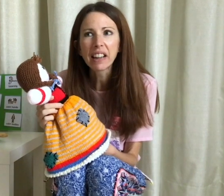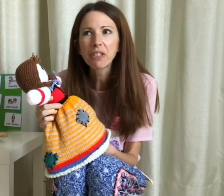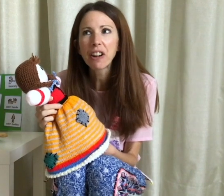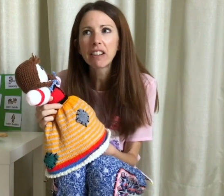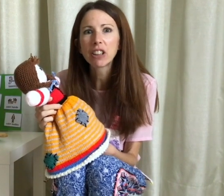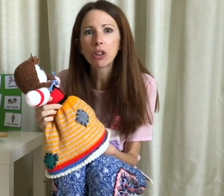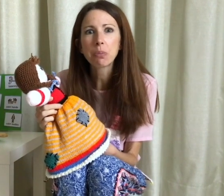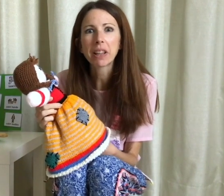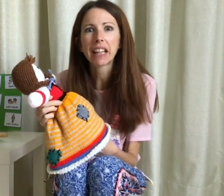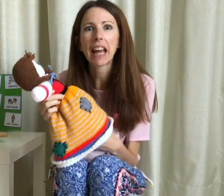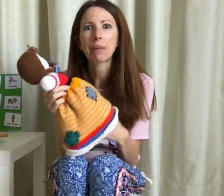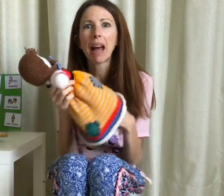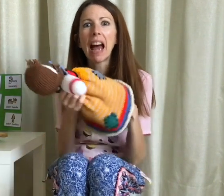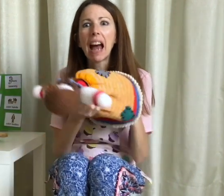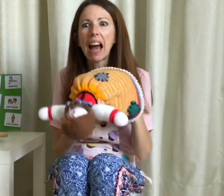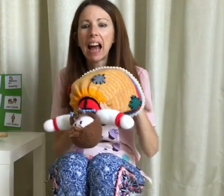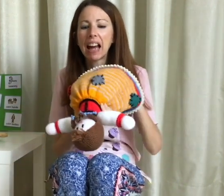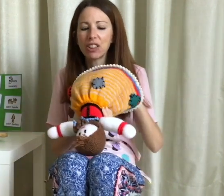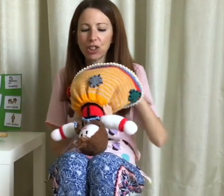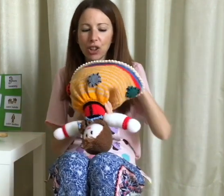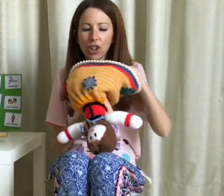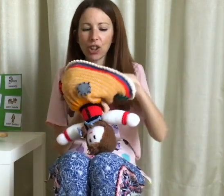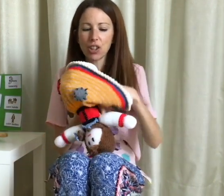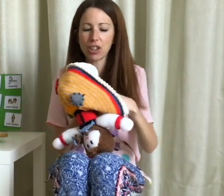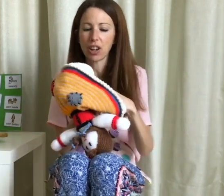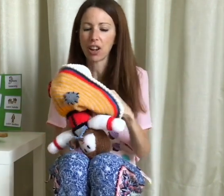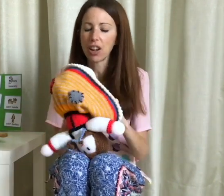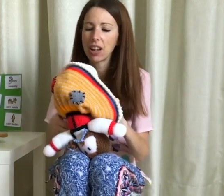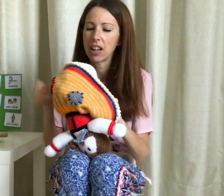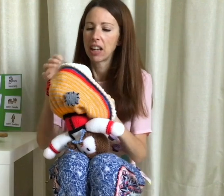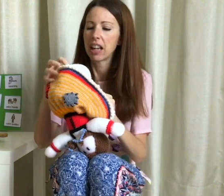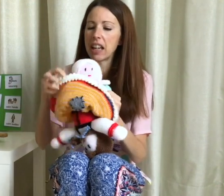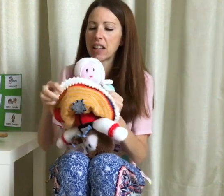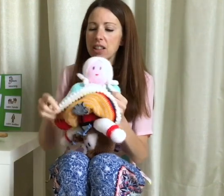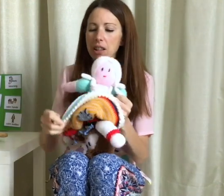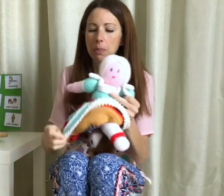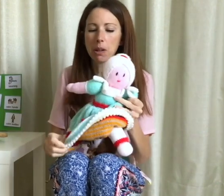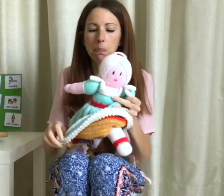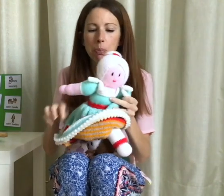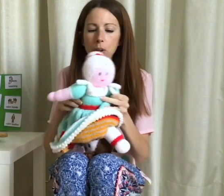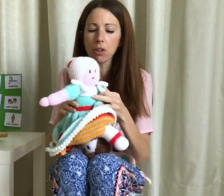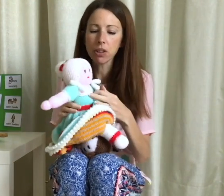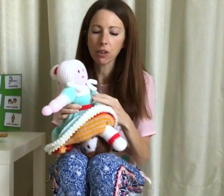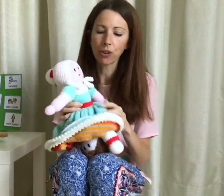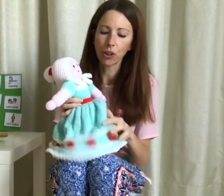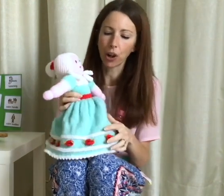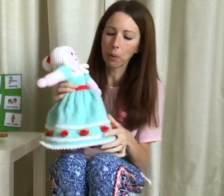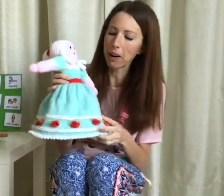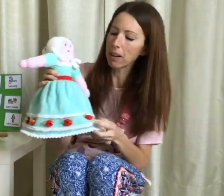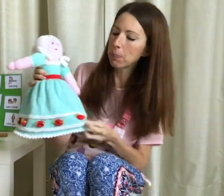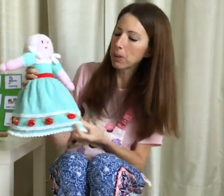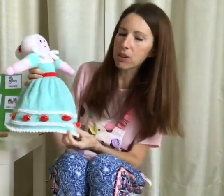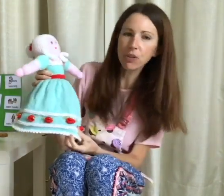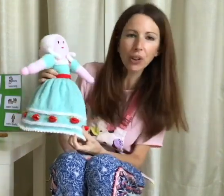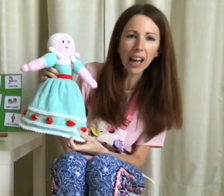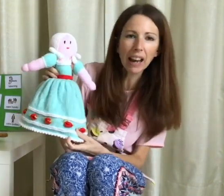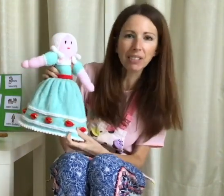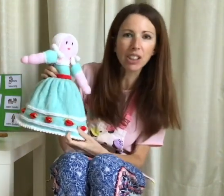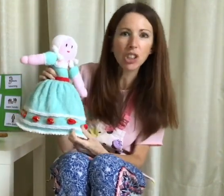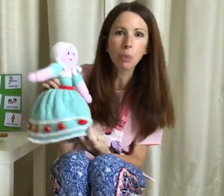a fairy godmother came and turned her into the most beautiful girl wearing a beautiful gown, and she went